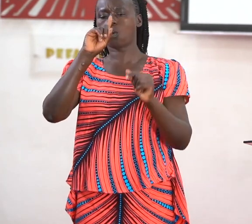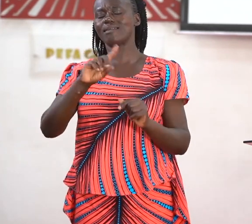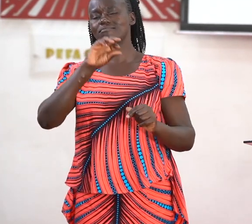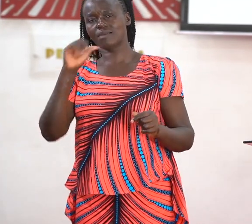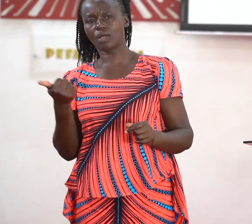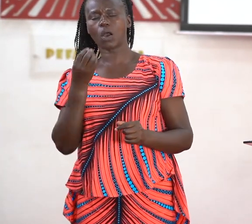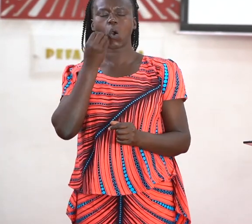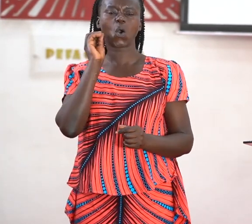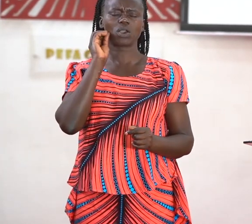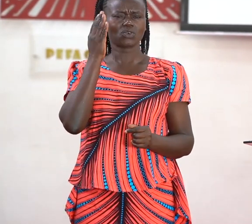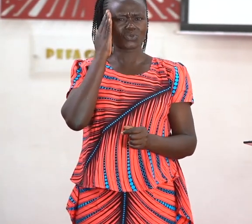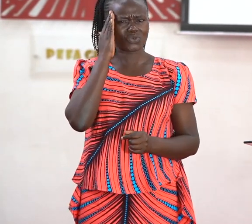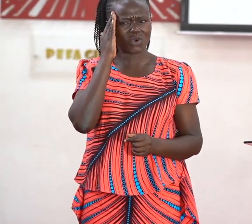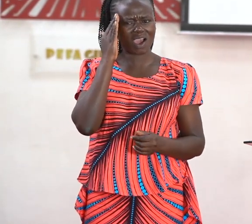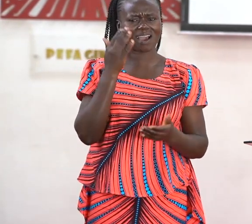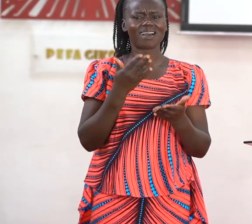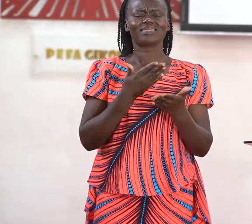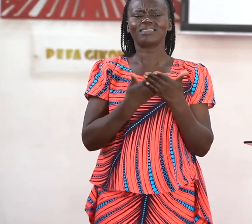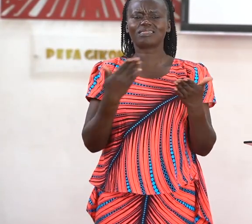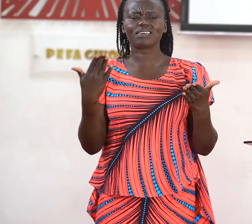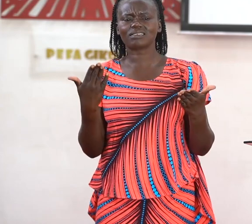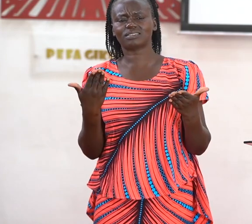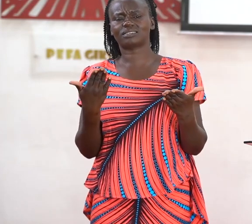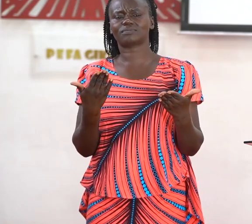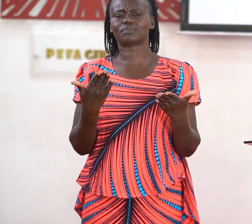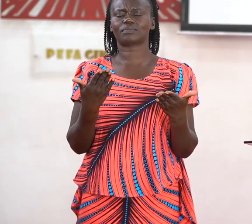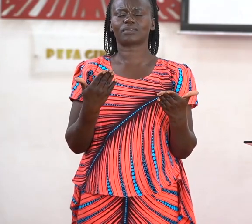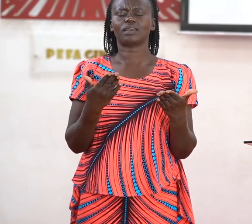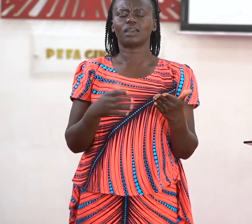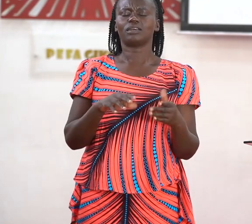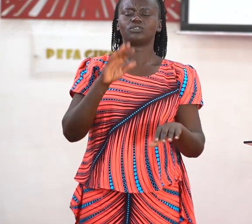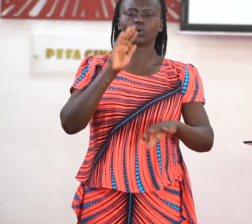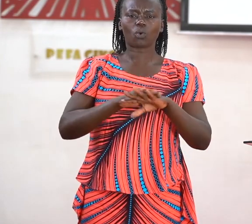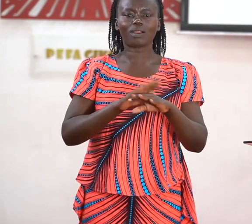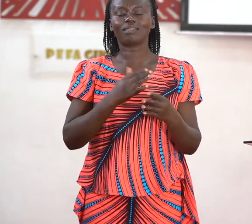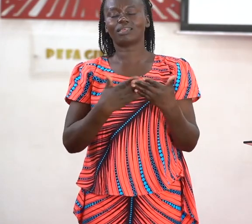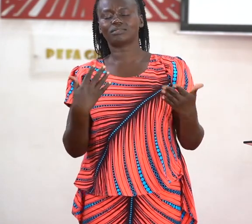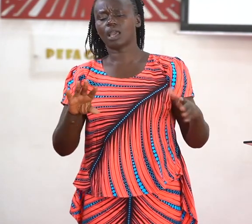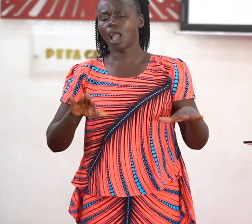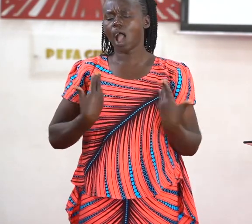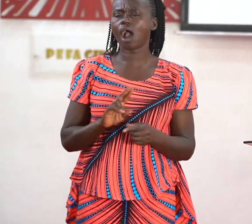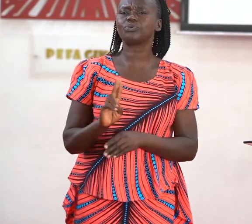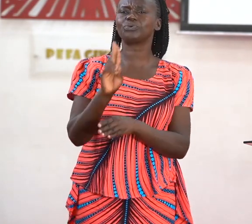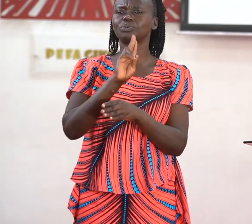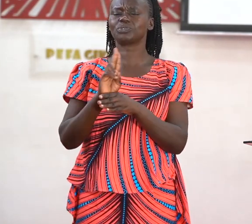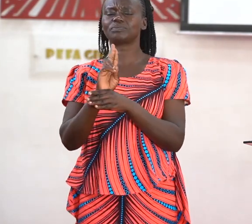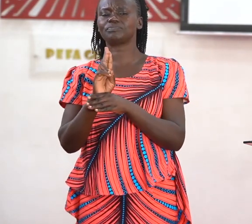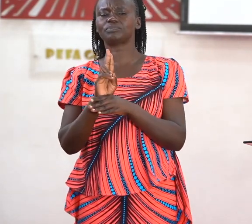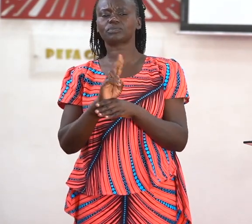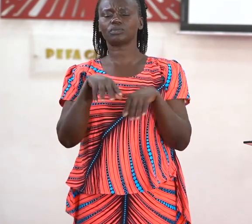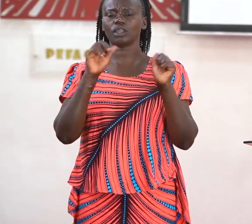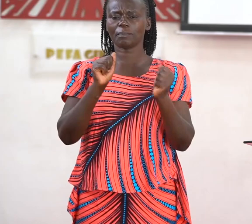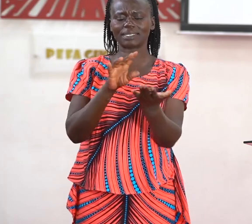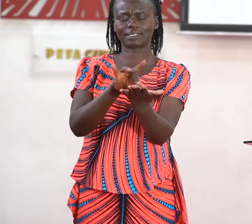see, the technology, it's a very good thing, depending on how you use it. You can even